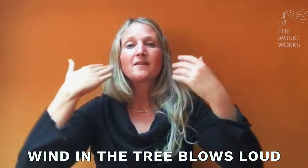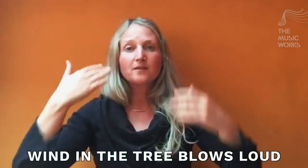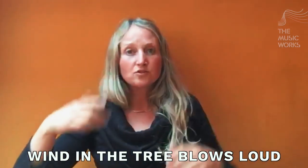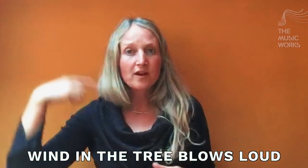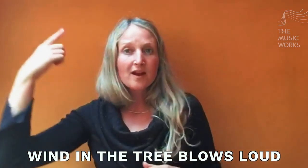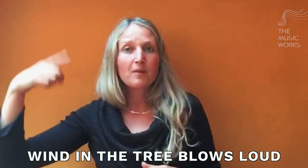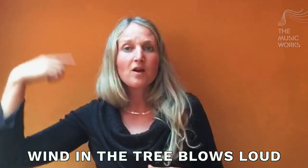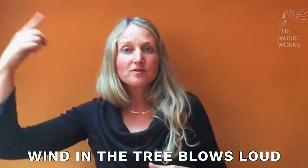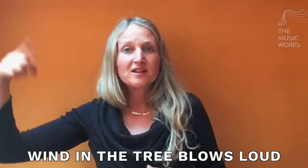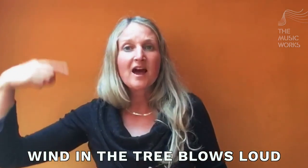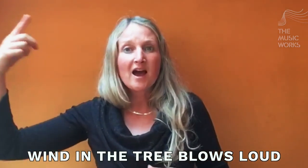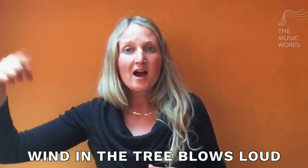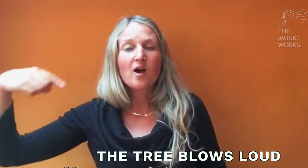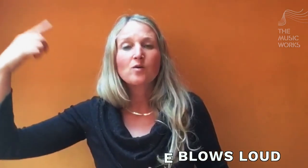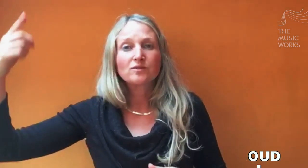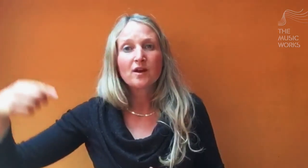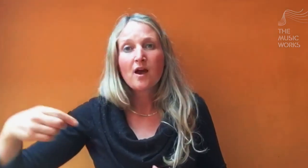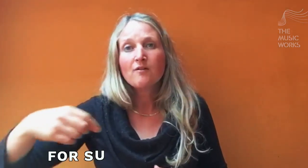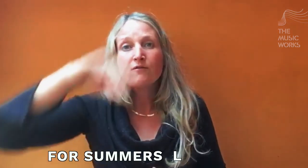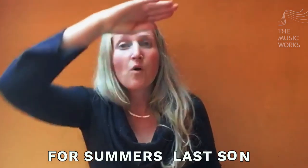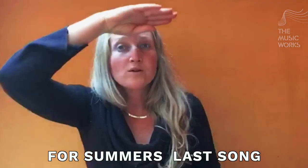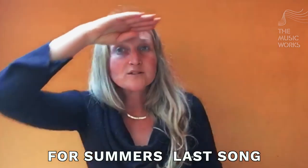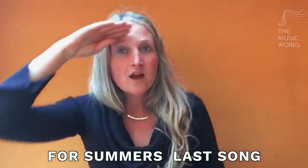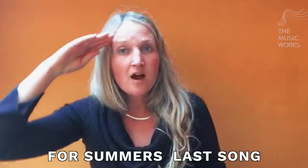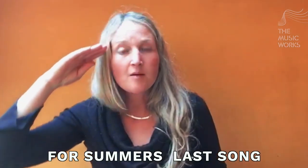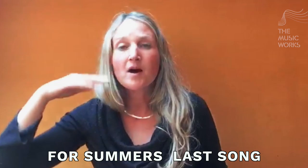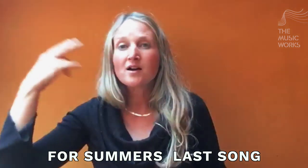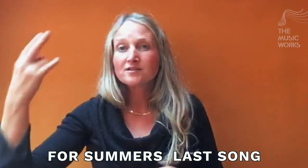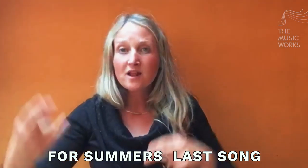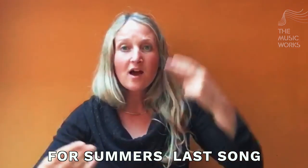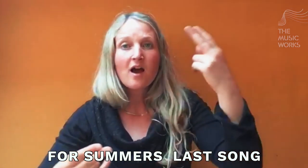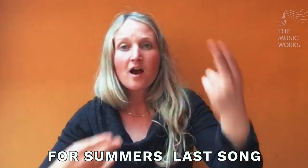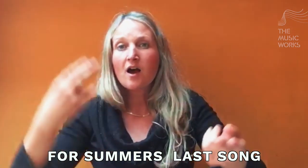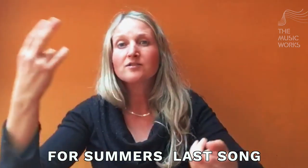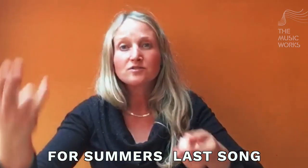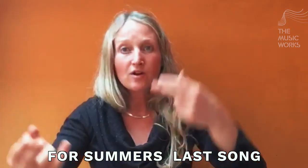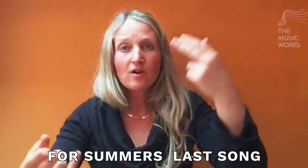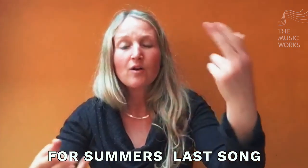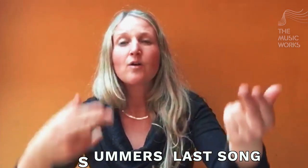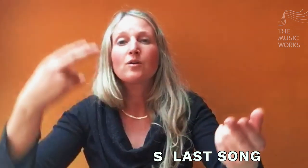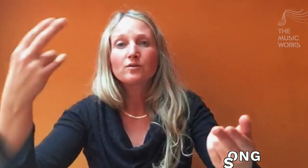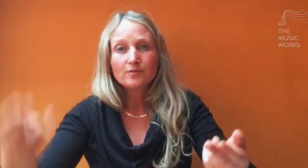the tree blows loud for summer's last song.